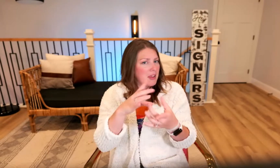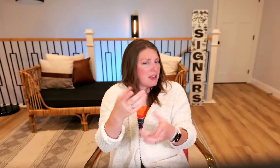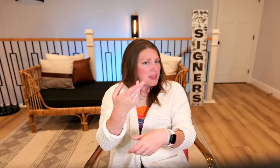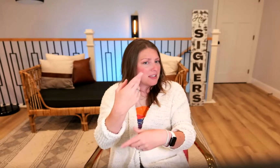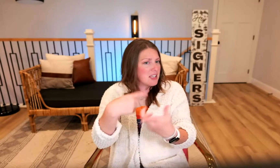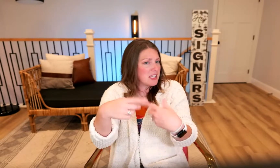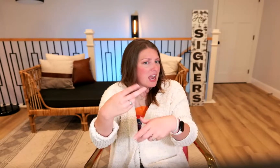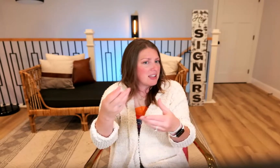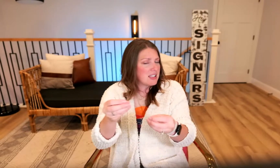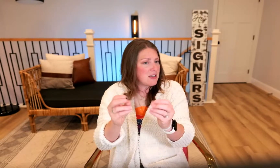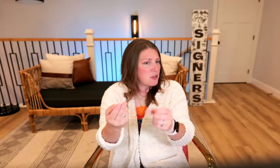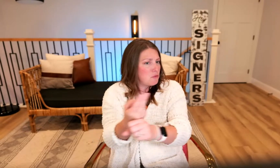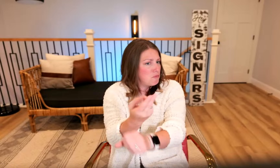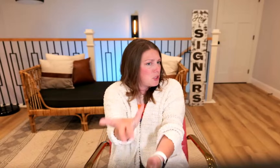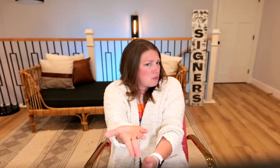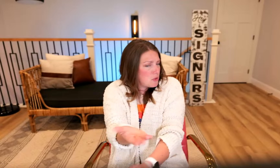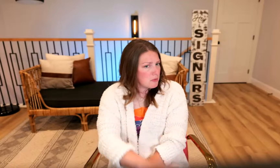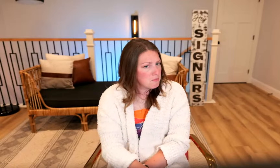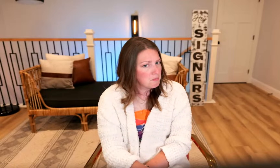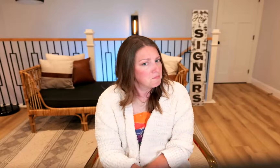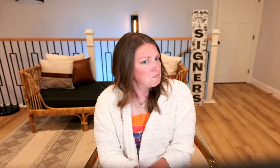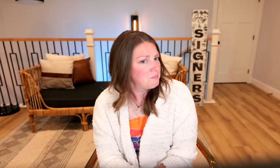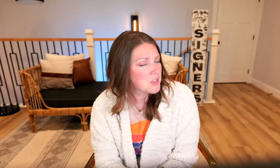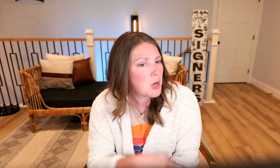if that's a sign that's even used. So